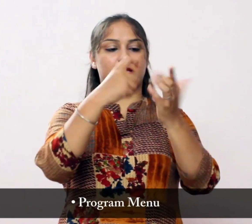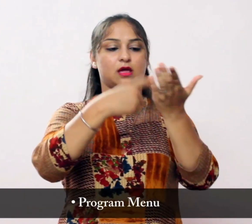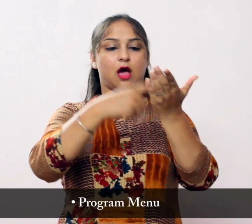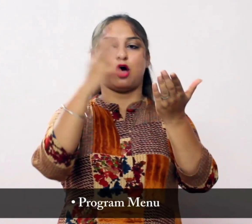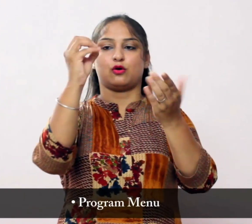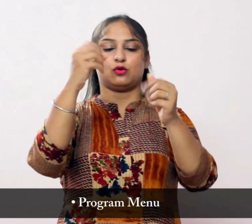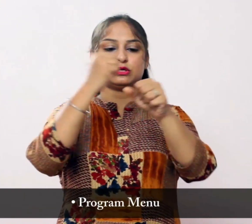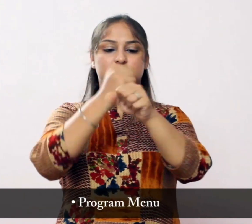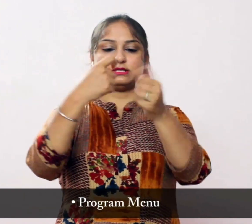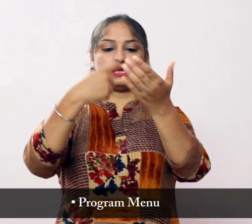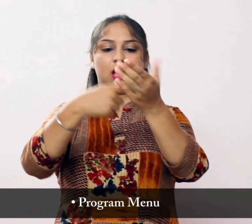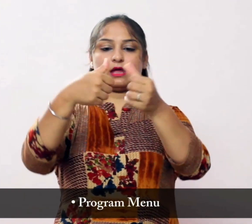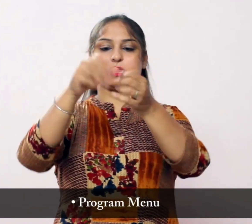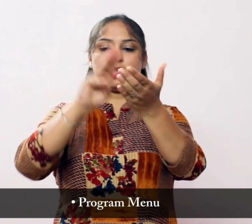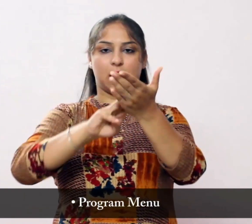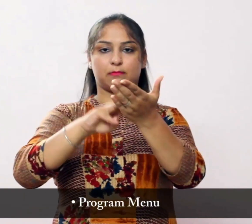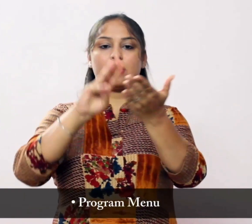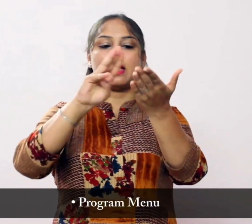Program menu.